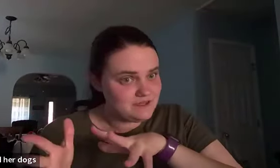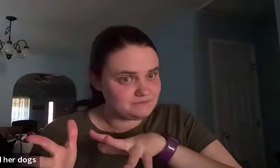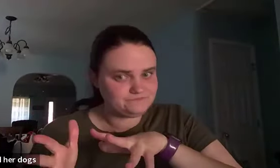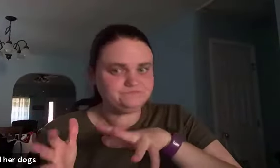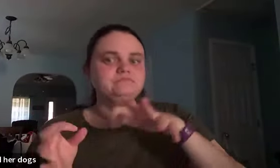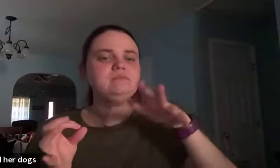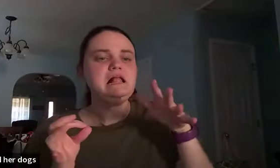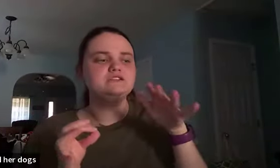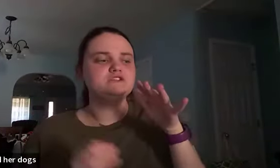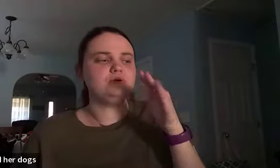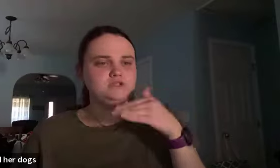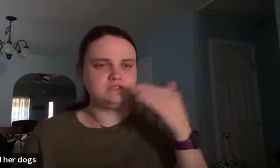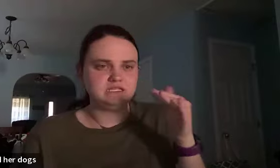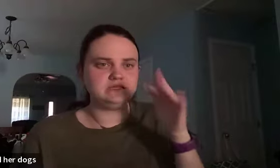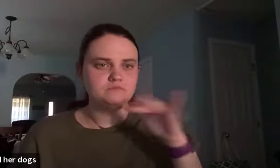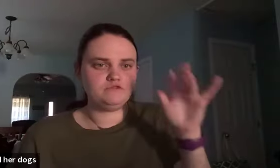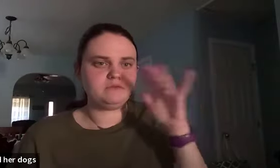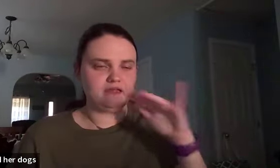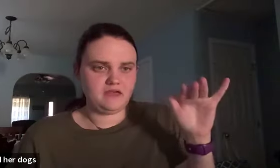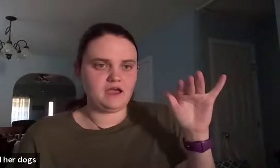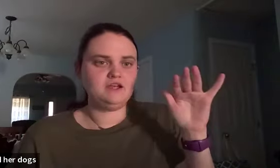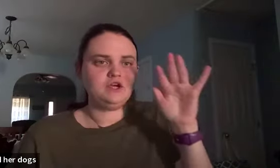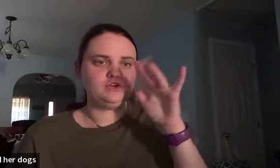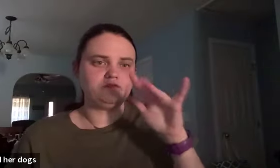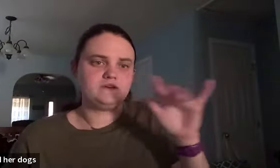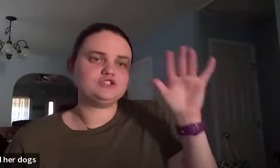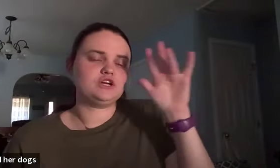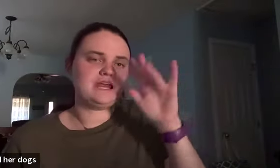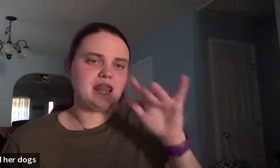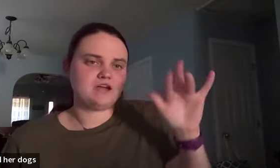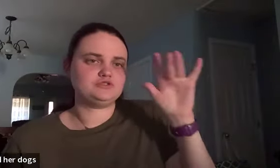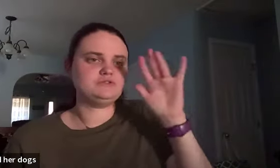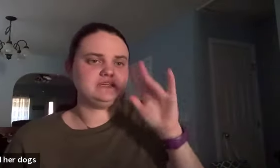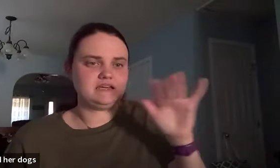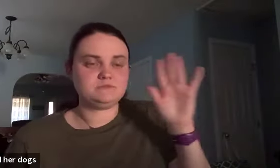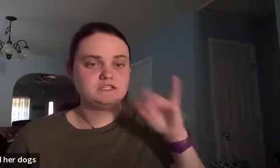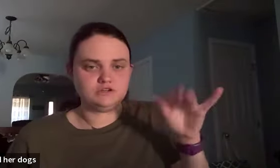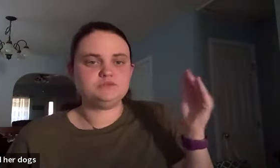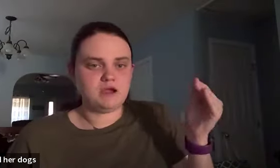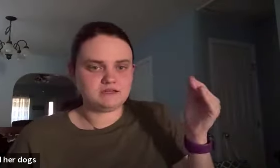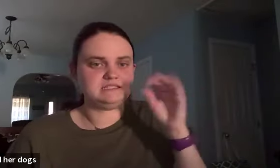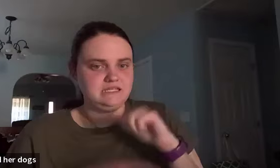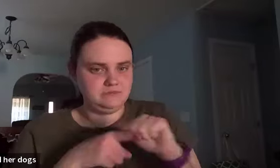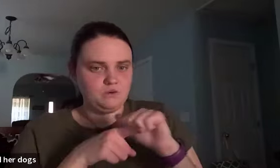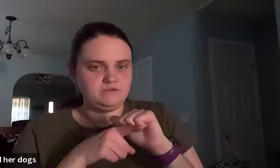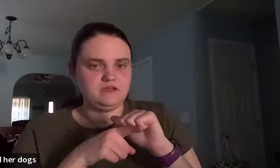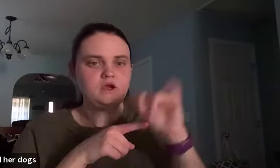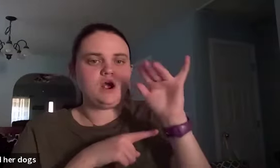thing. And so when you see movement like that, your fingers are going to naturally, as long as you practice and keep going with it, are